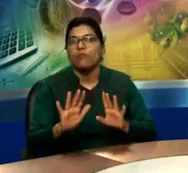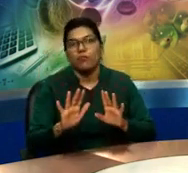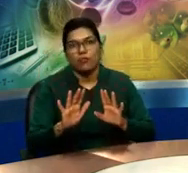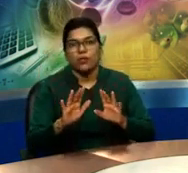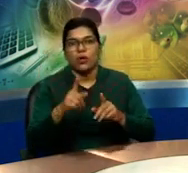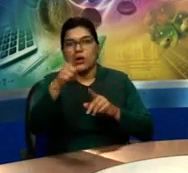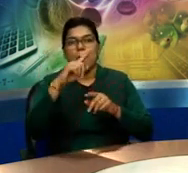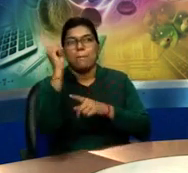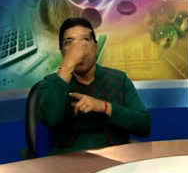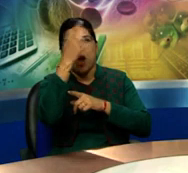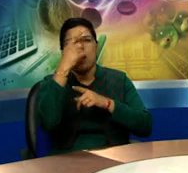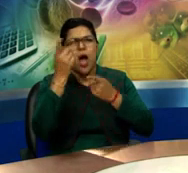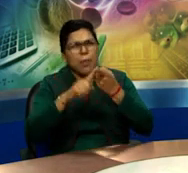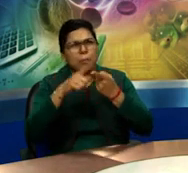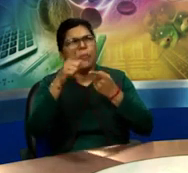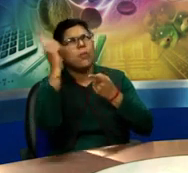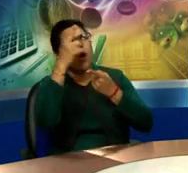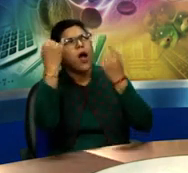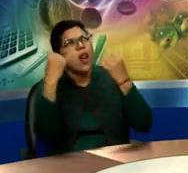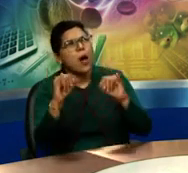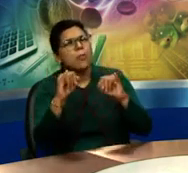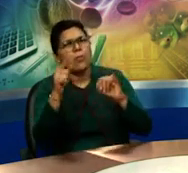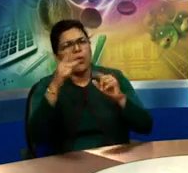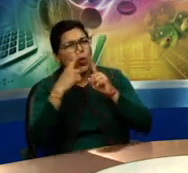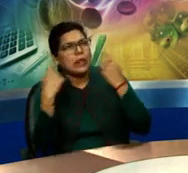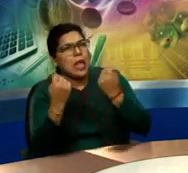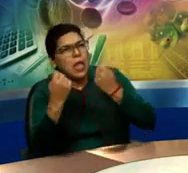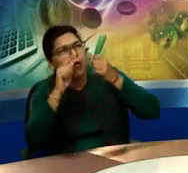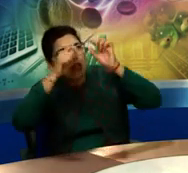loss to the environment or loss to our team.